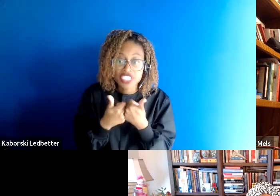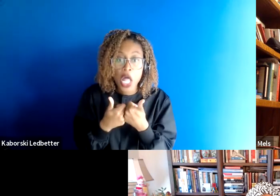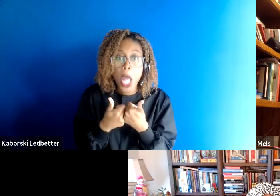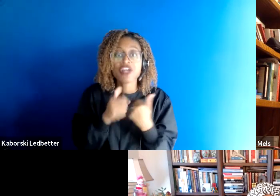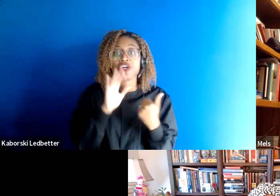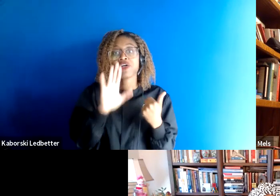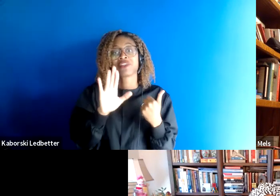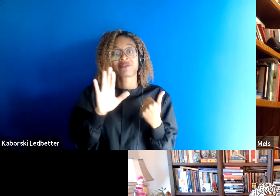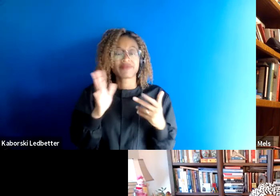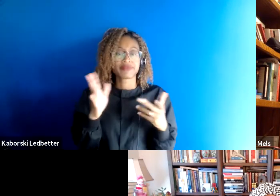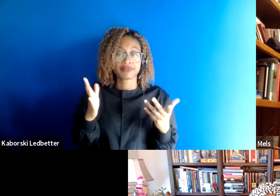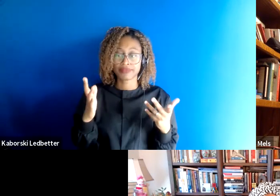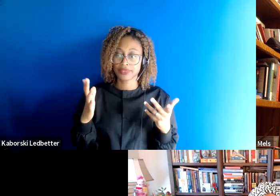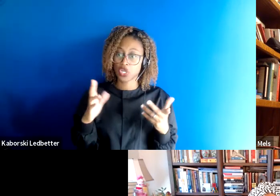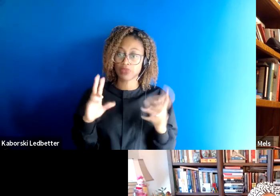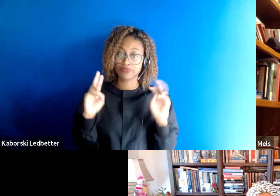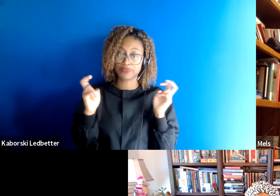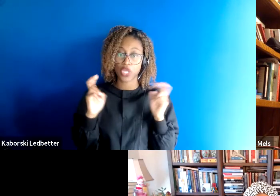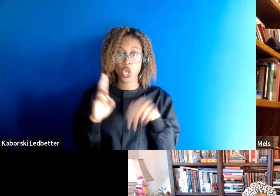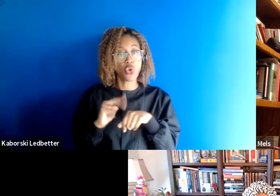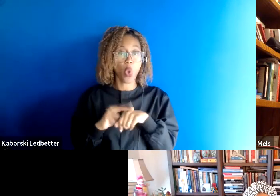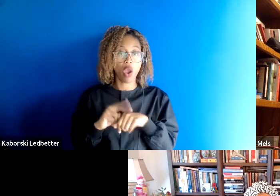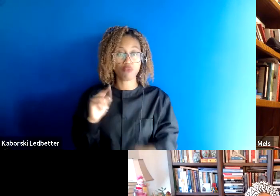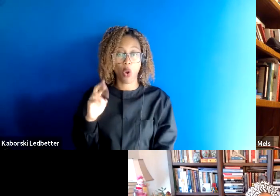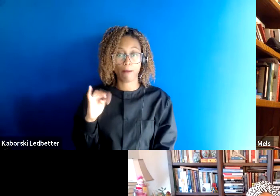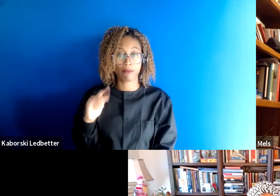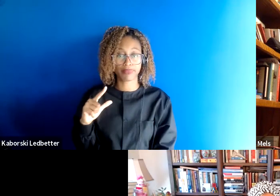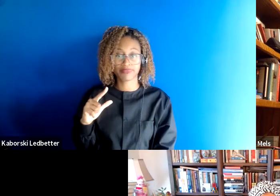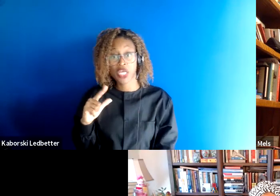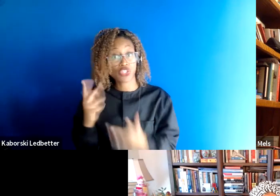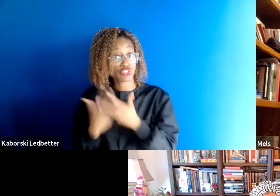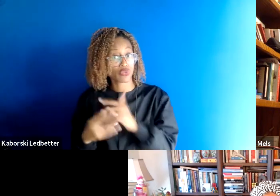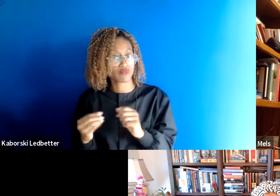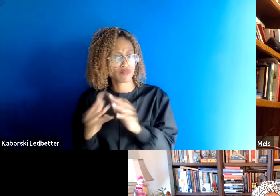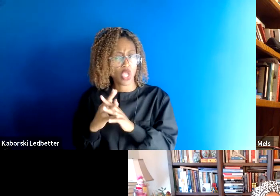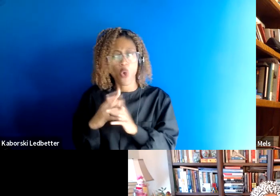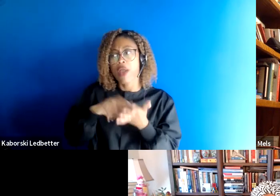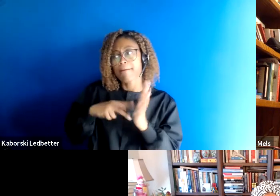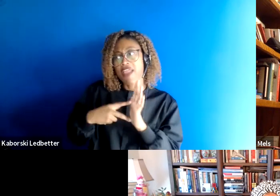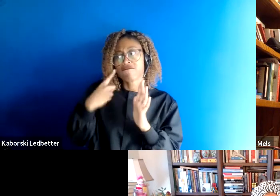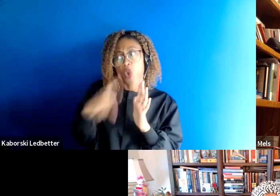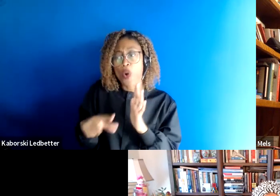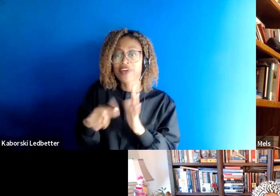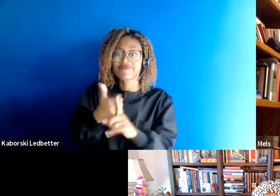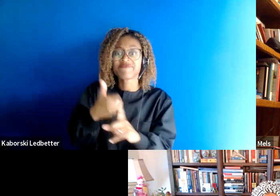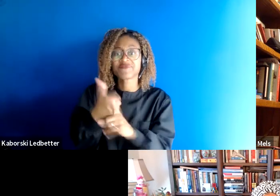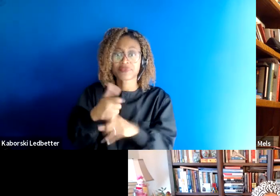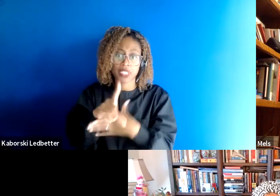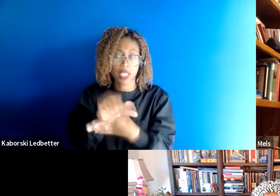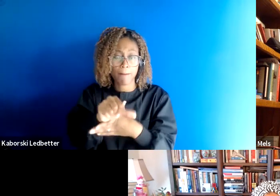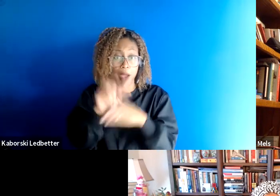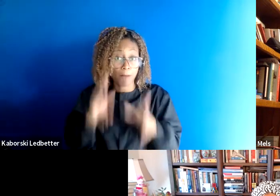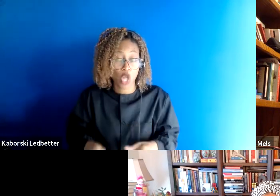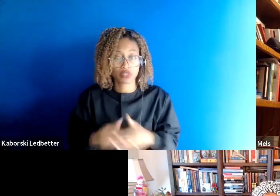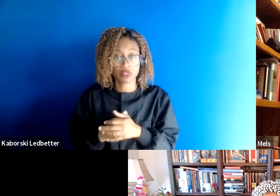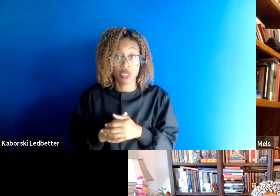quo and social constructs of what it means to be a disabled person, or especially with intersectionality. Like when I was